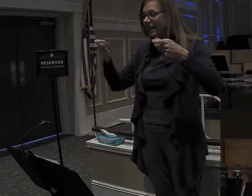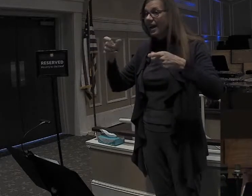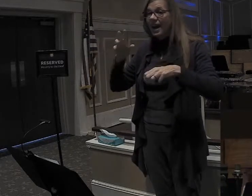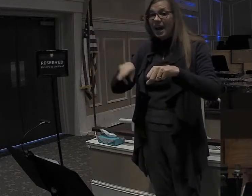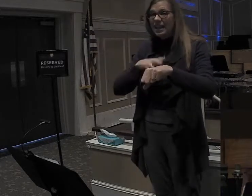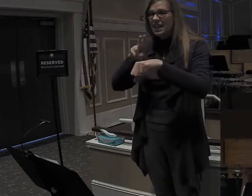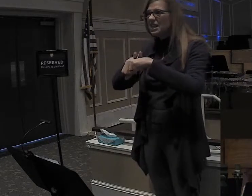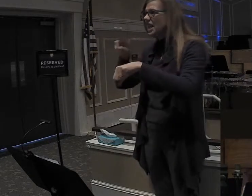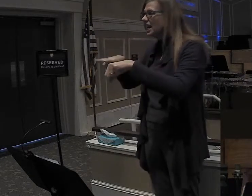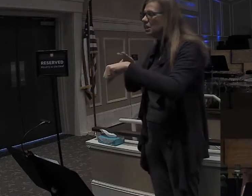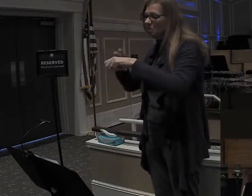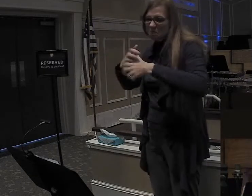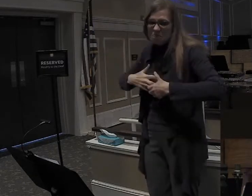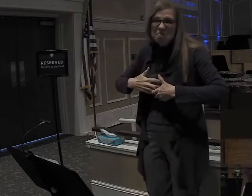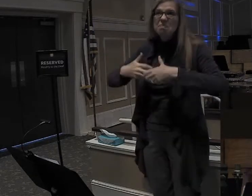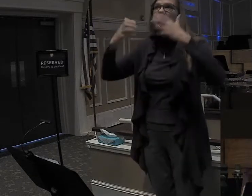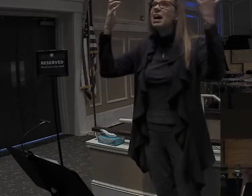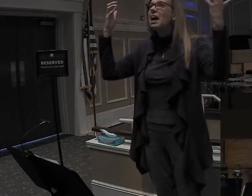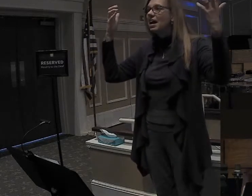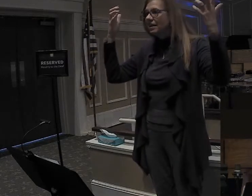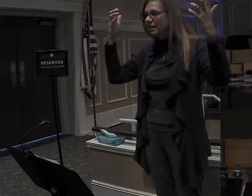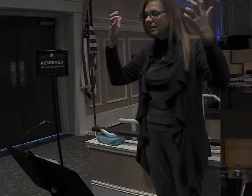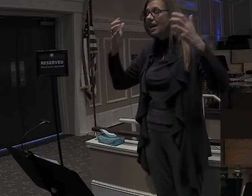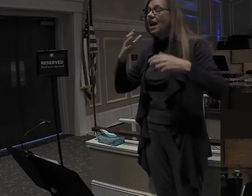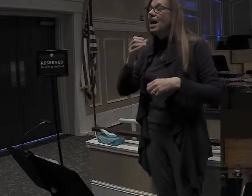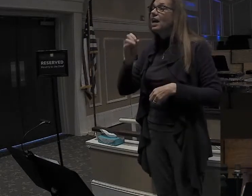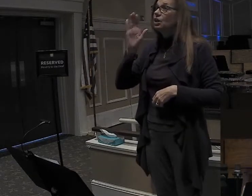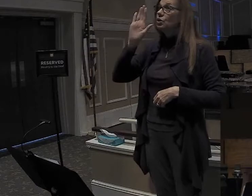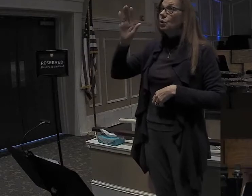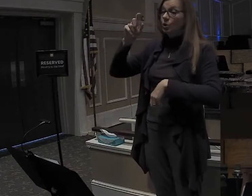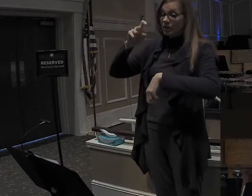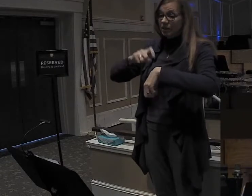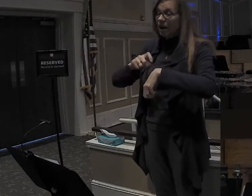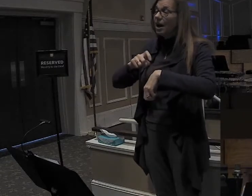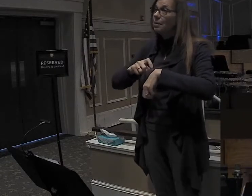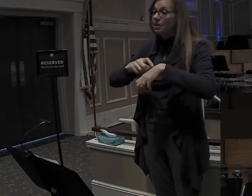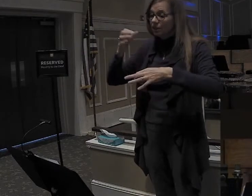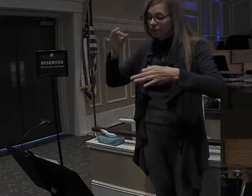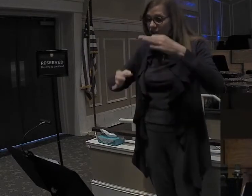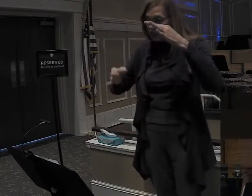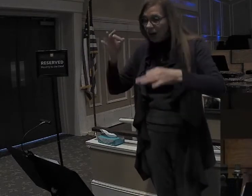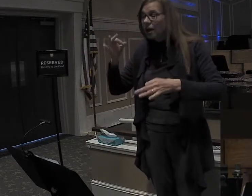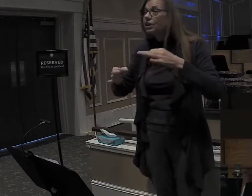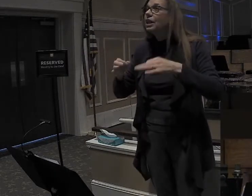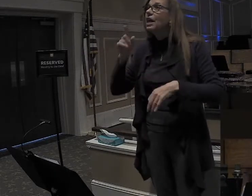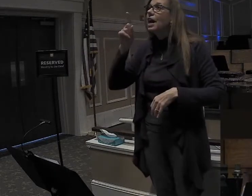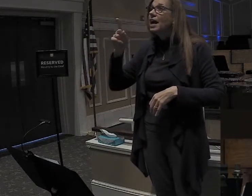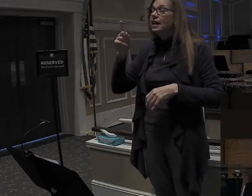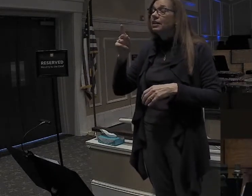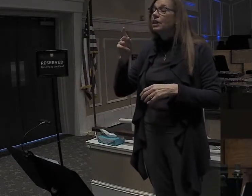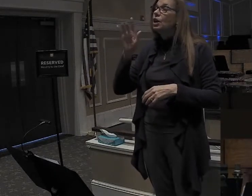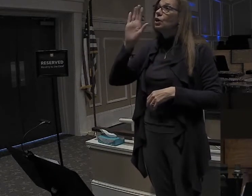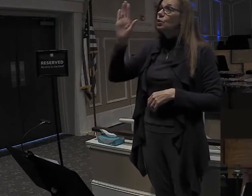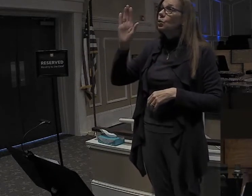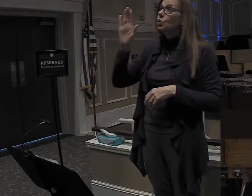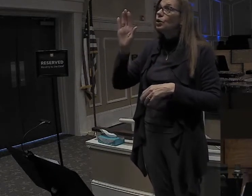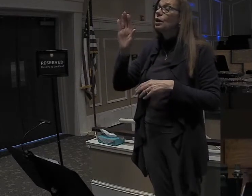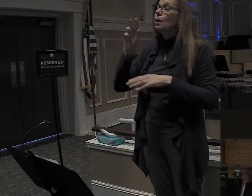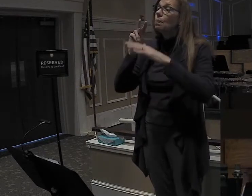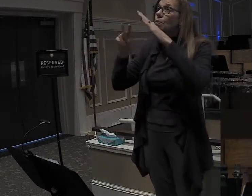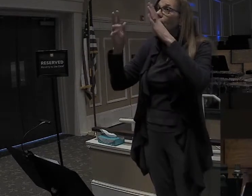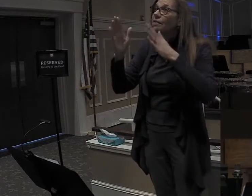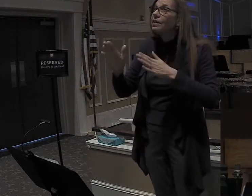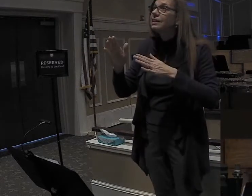were enraged, and your wrath came. And the time came for the dead to be judged, and the time to reward your bondservants, the prophets